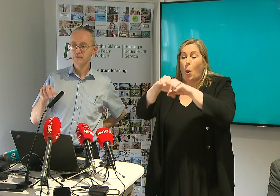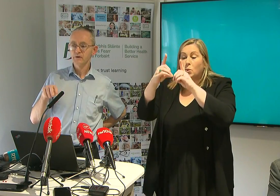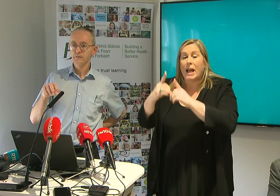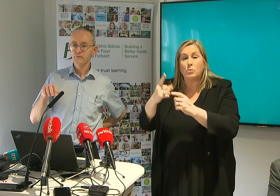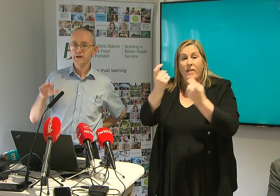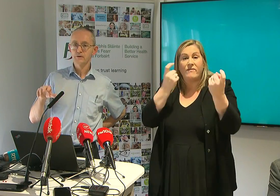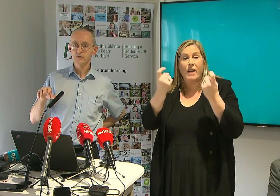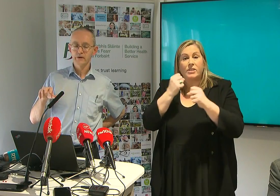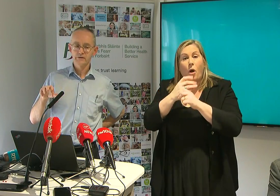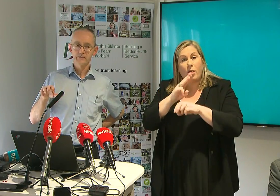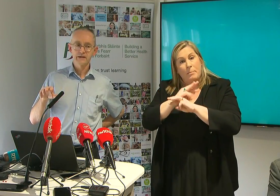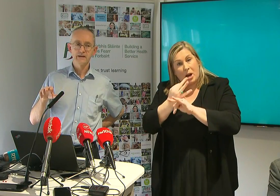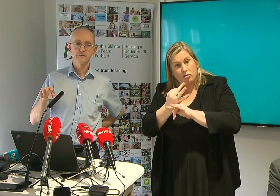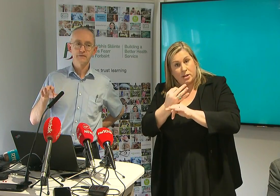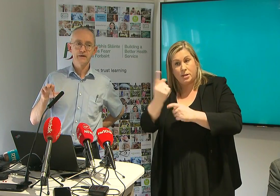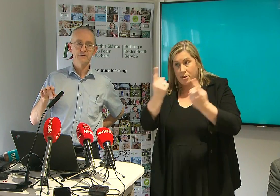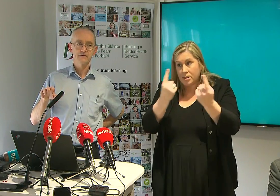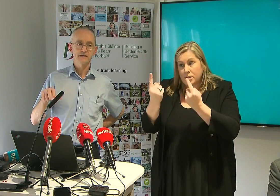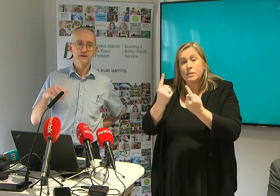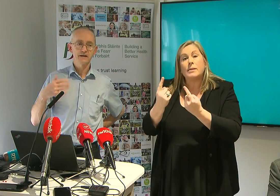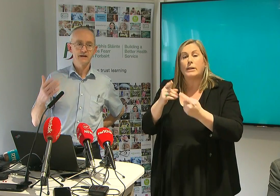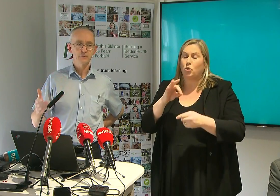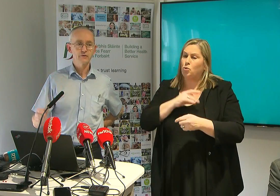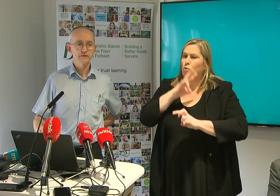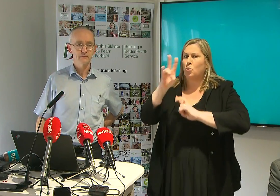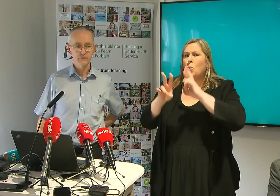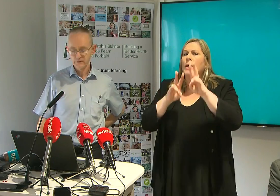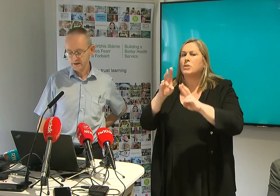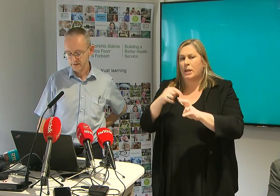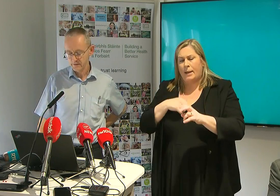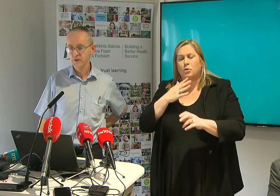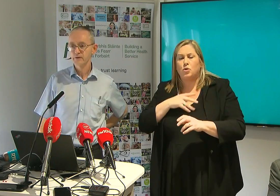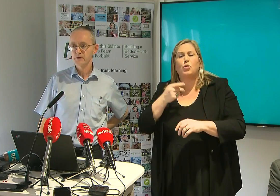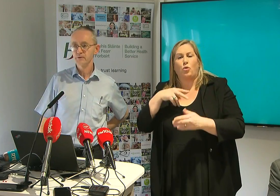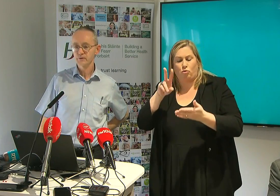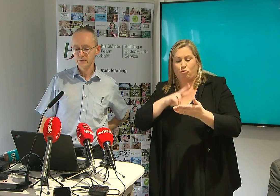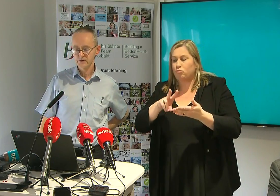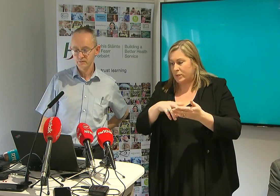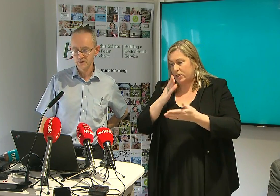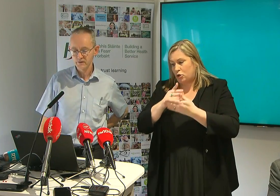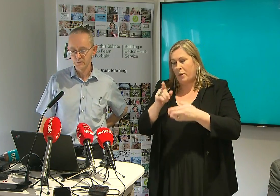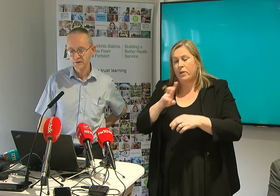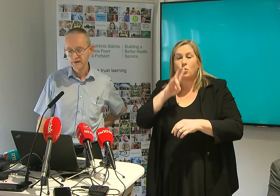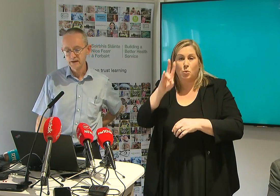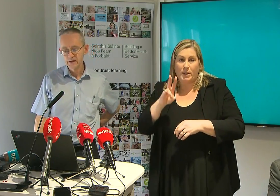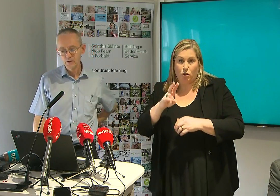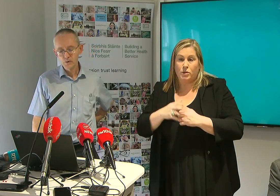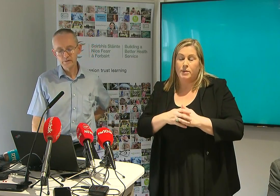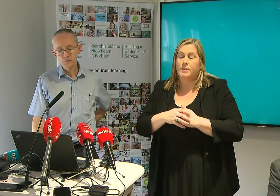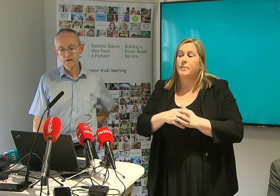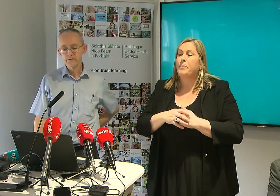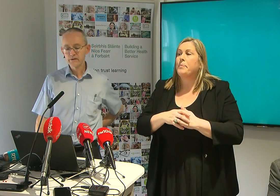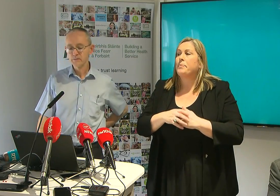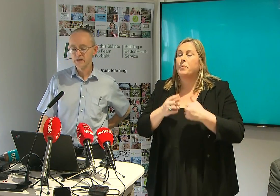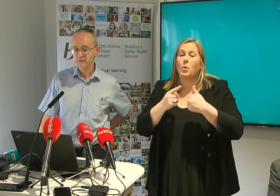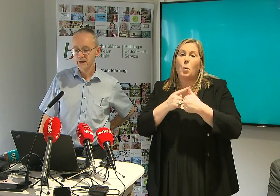and there were a number of really good questions that came from the parents in that meeting, and I'm just going to reflect on some of those questions were. So one of